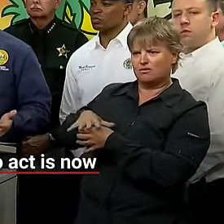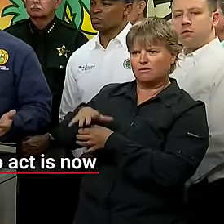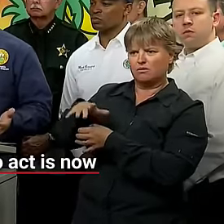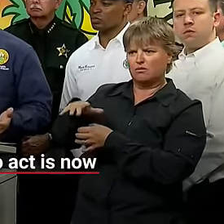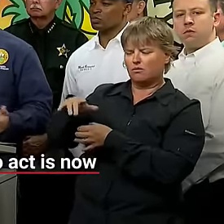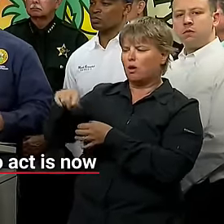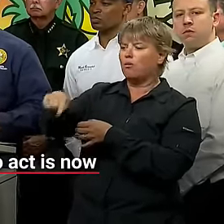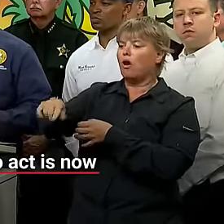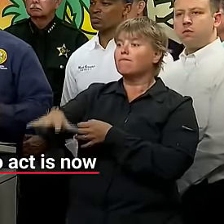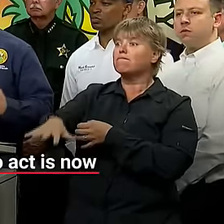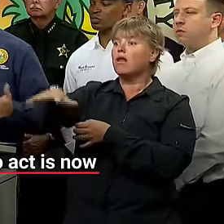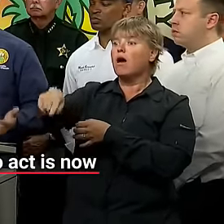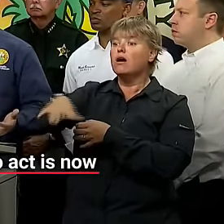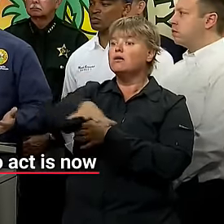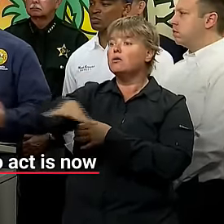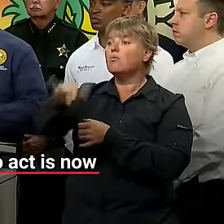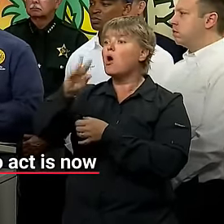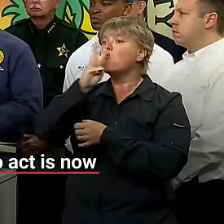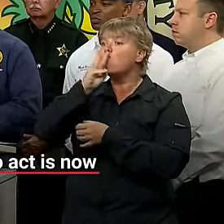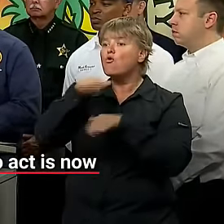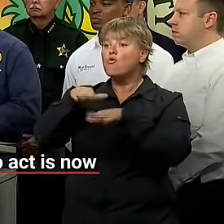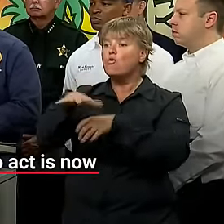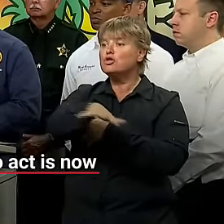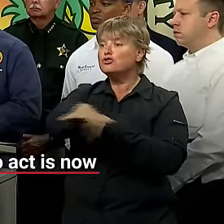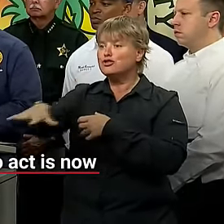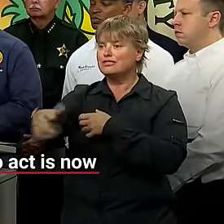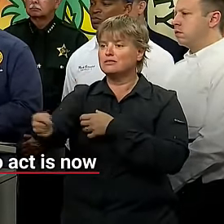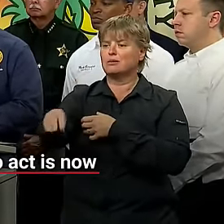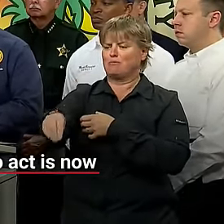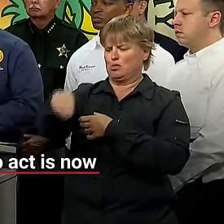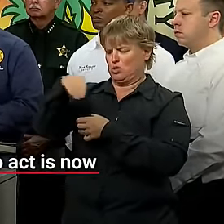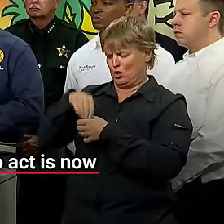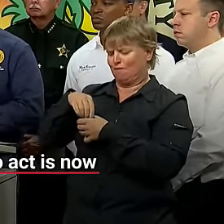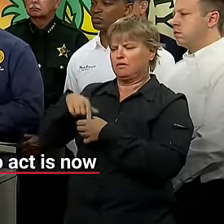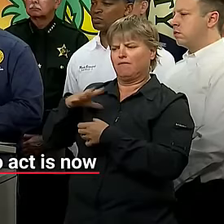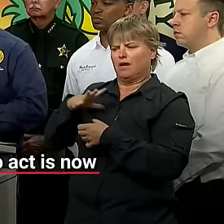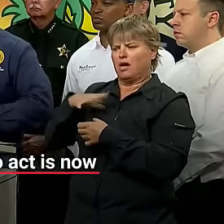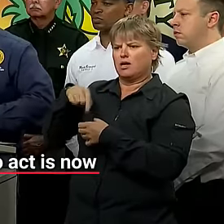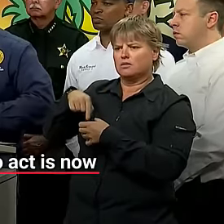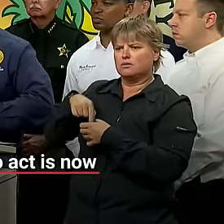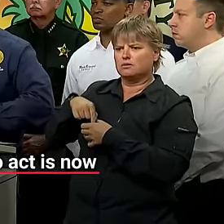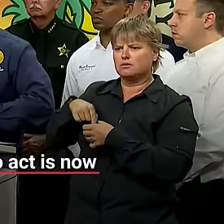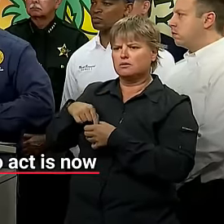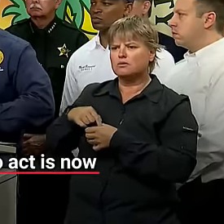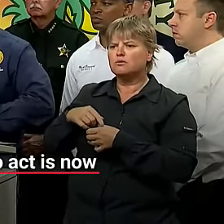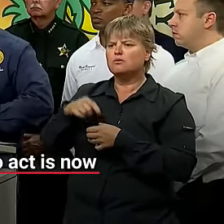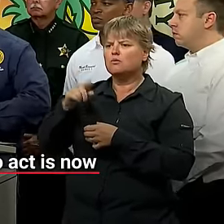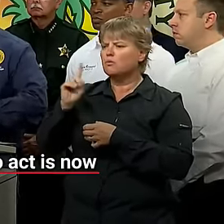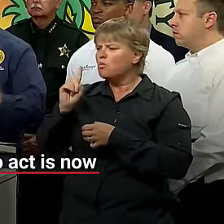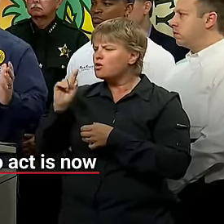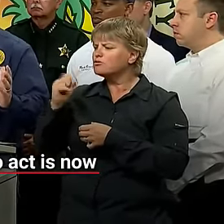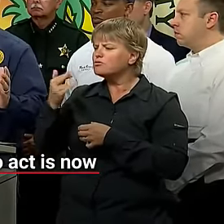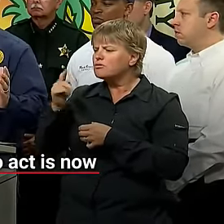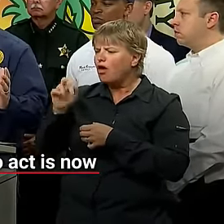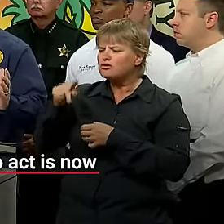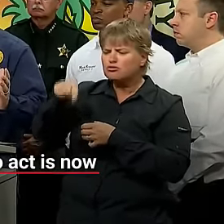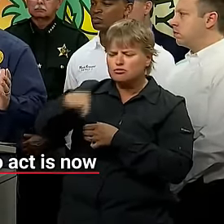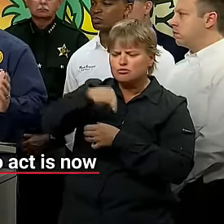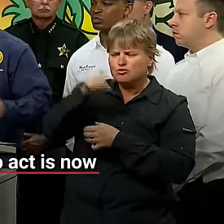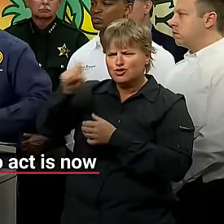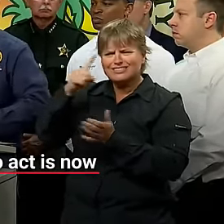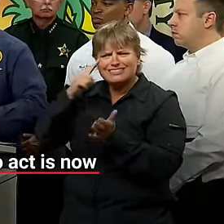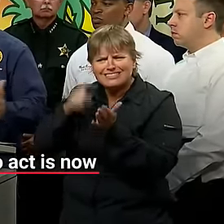know where your shelters are. Know the different options that you have. It doesn't have to be everyone in the east coast of Florida gets